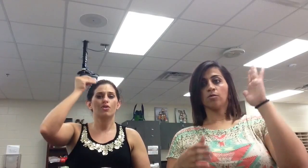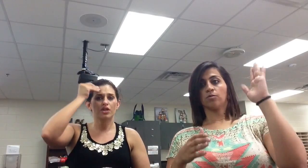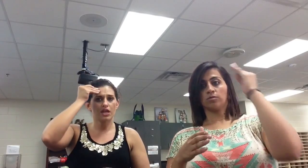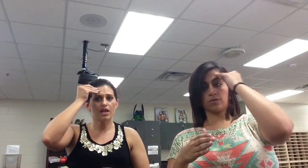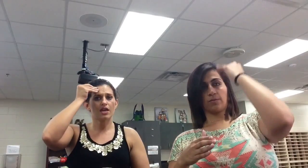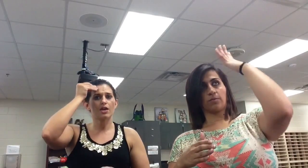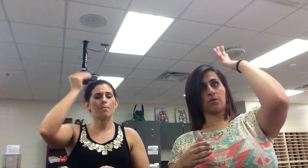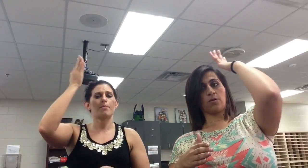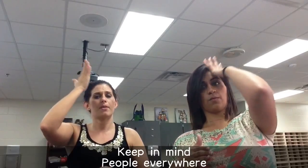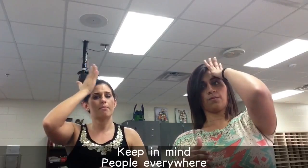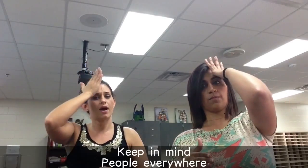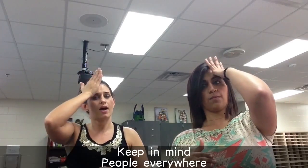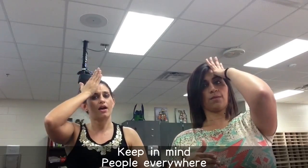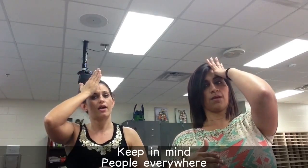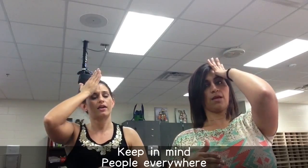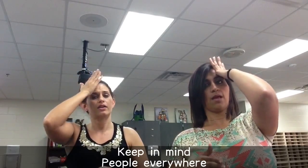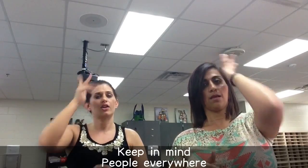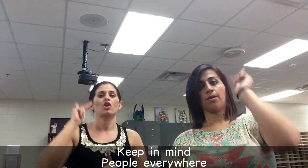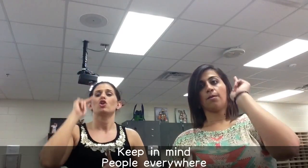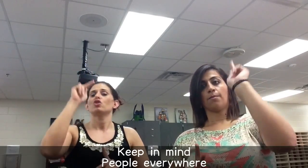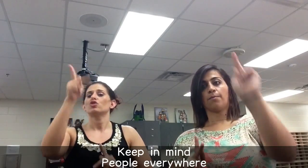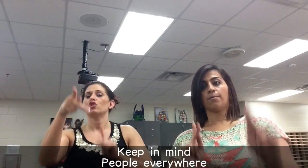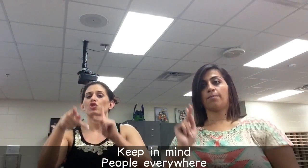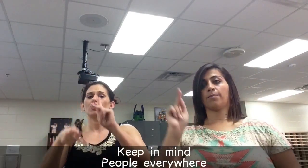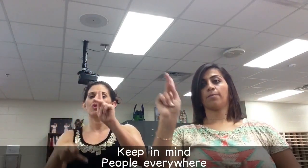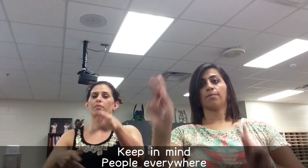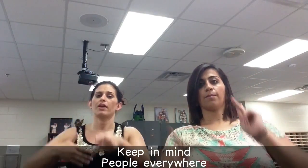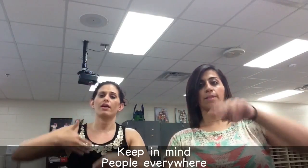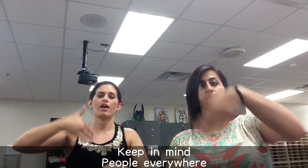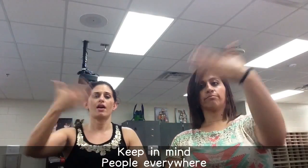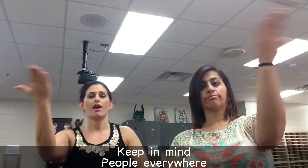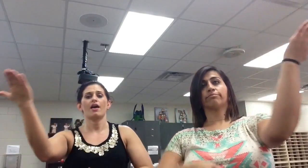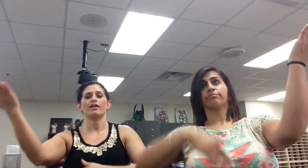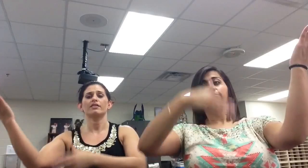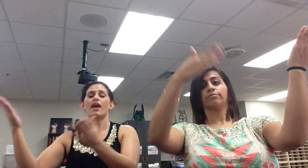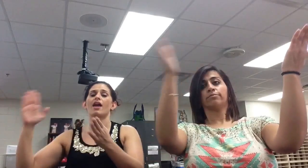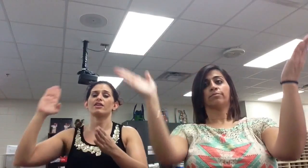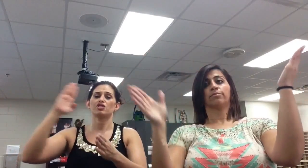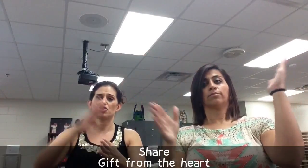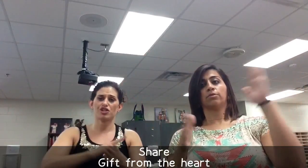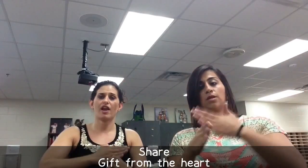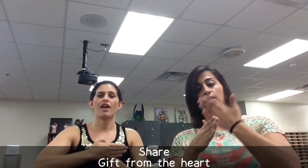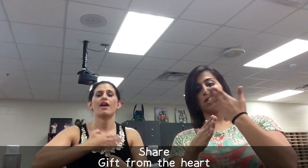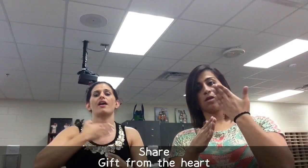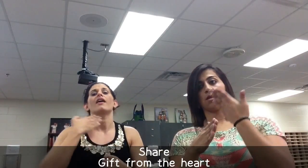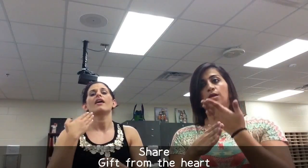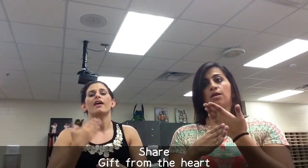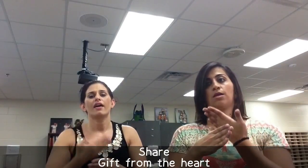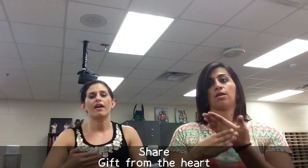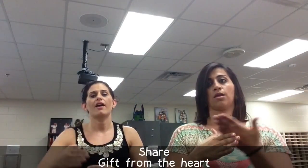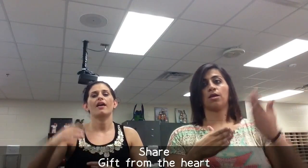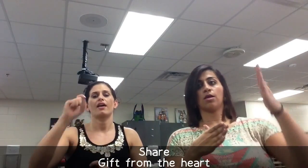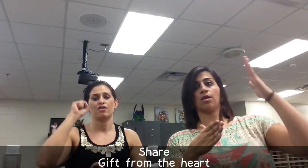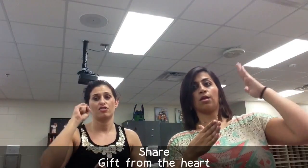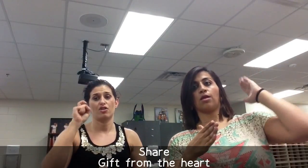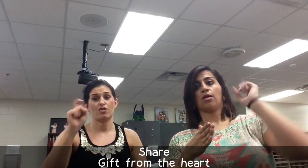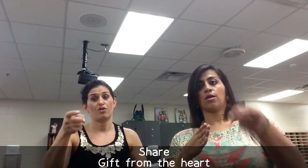keep in mind Humankind and share your